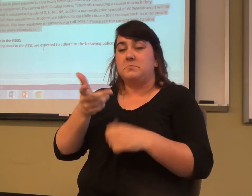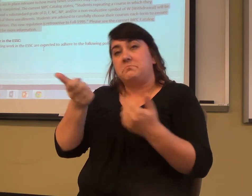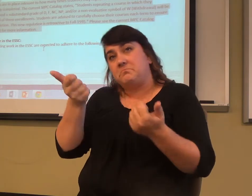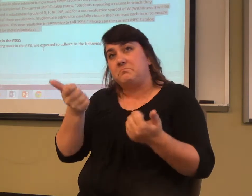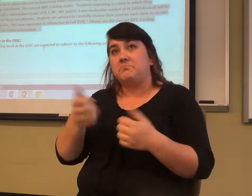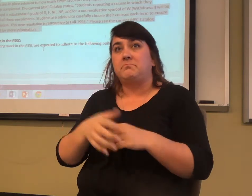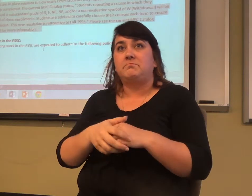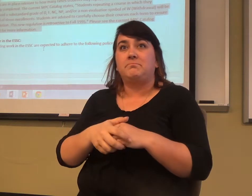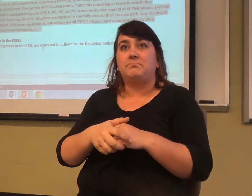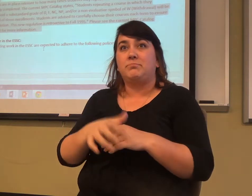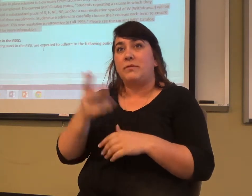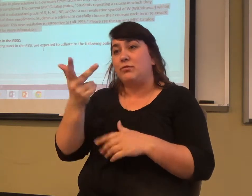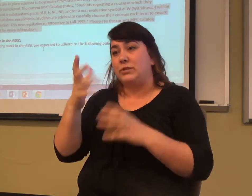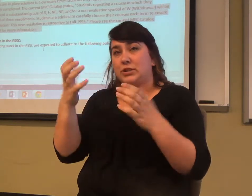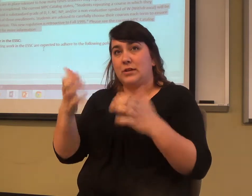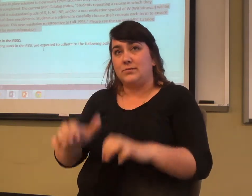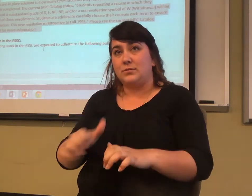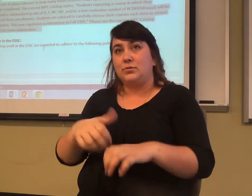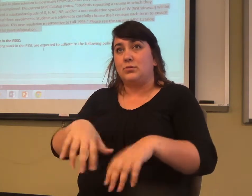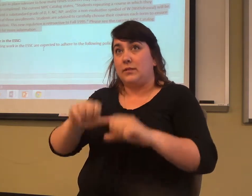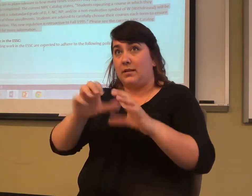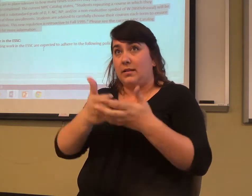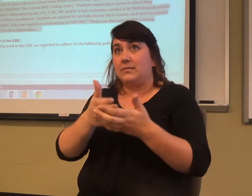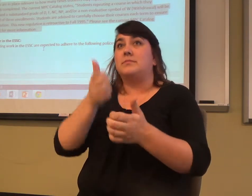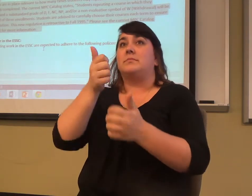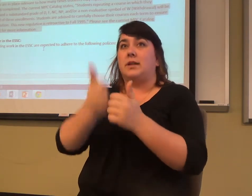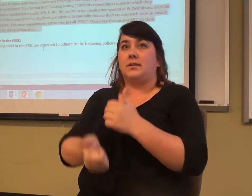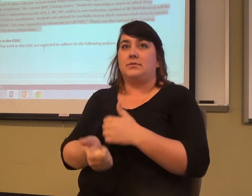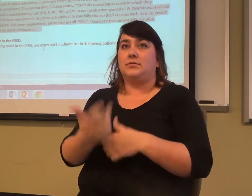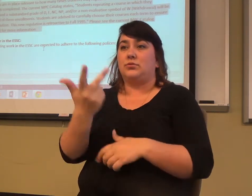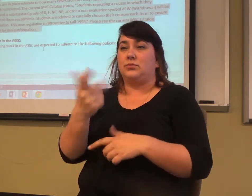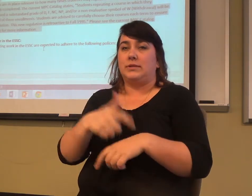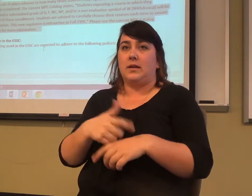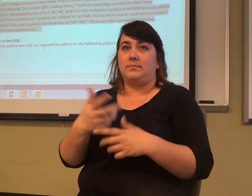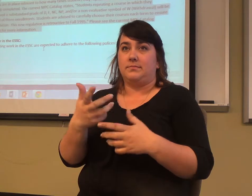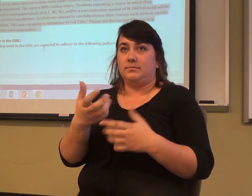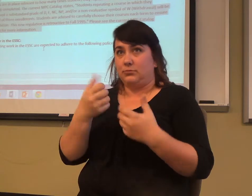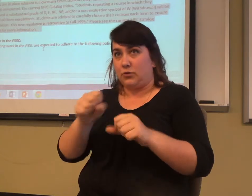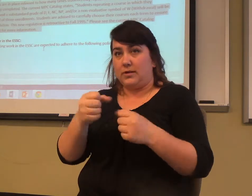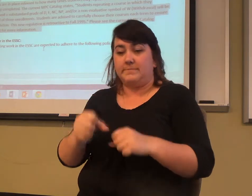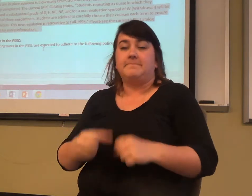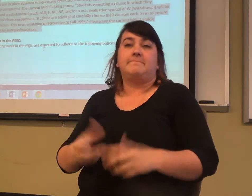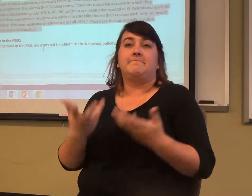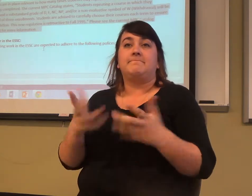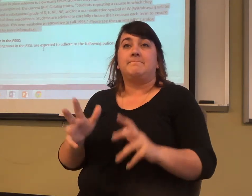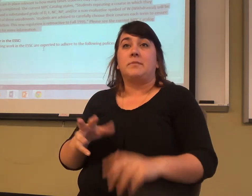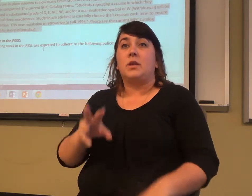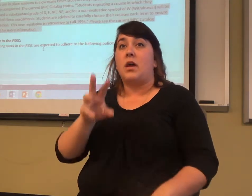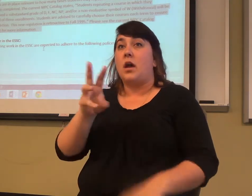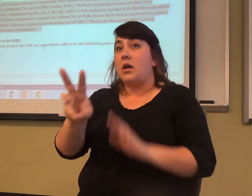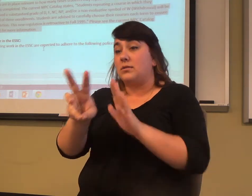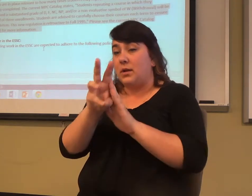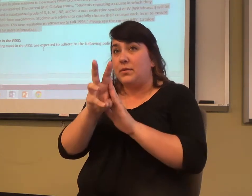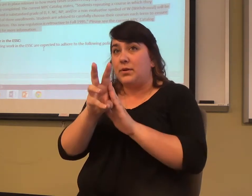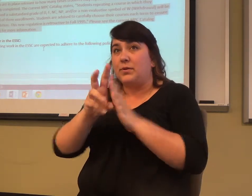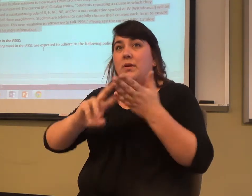3 chances to take a class and pass it. A W counts as an attempt. So if you've taken English